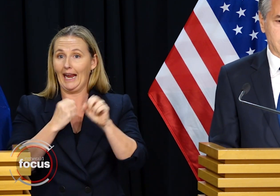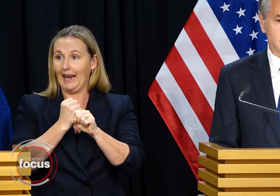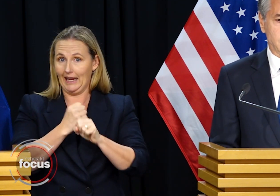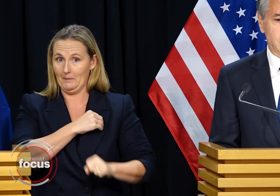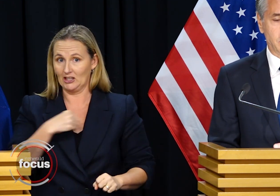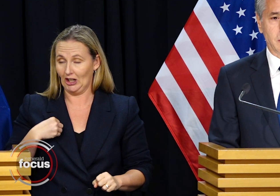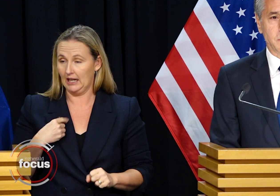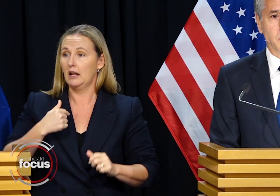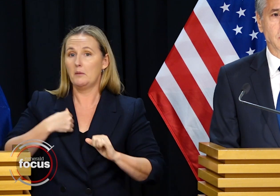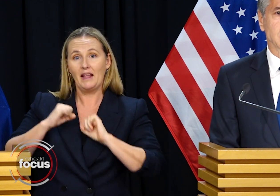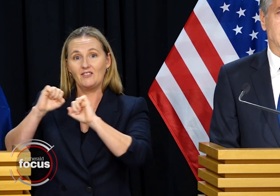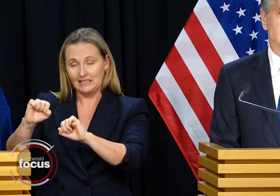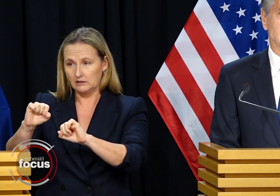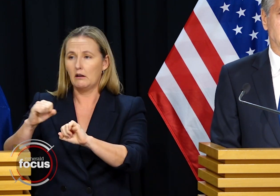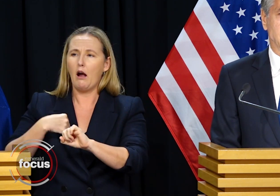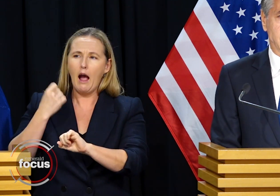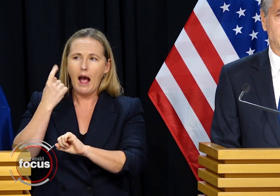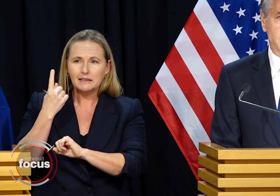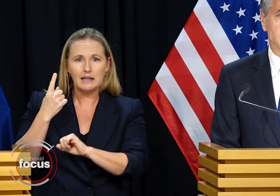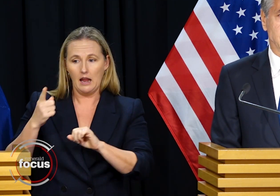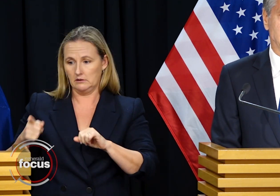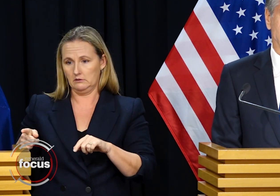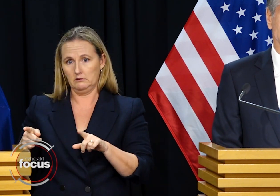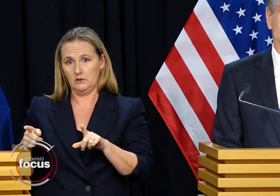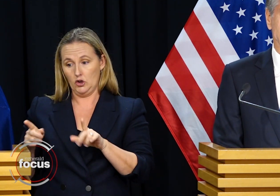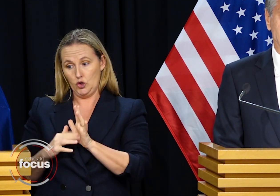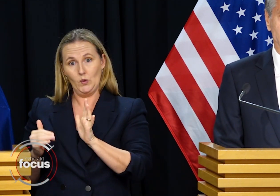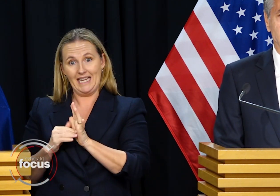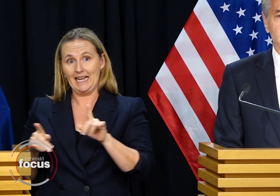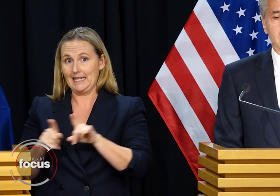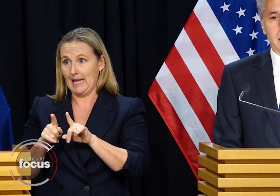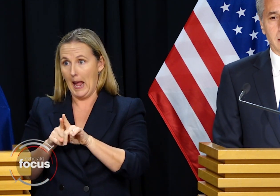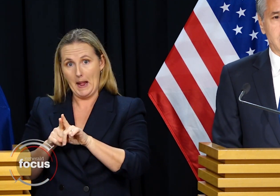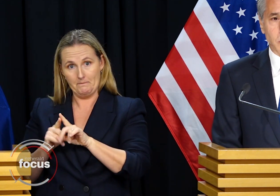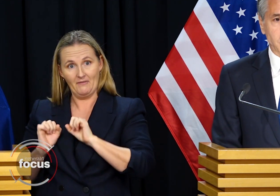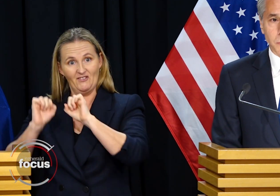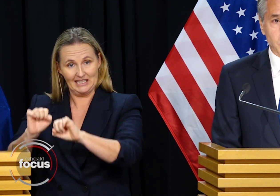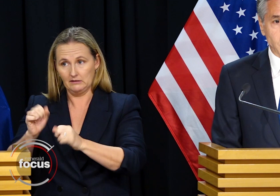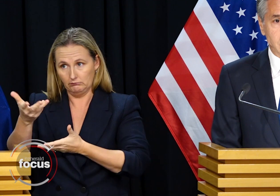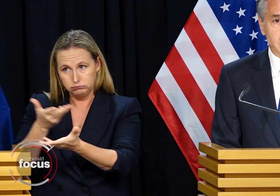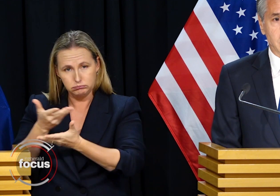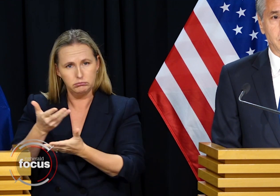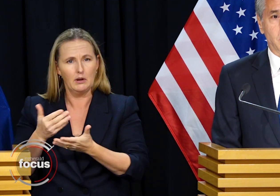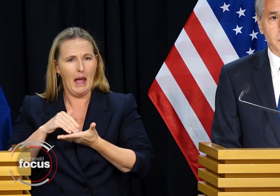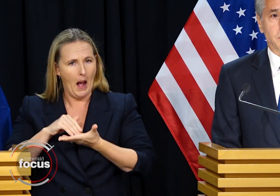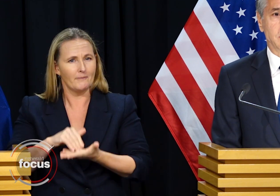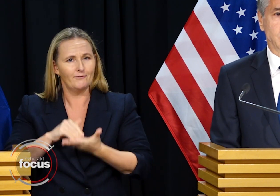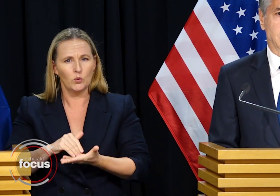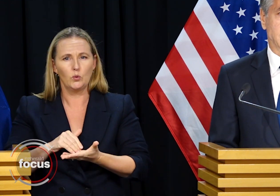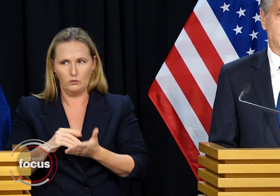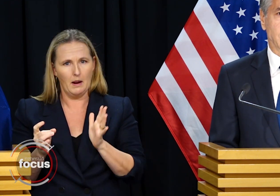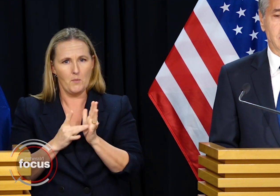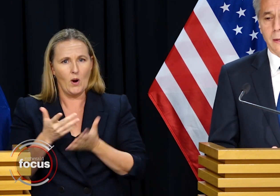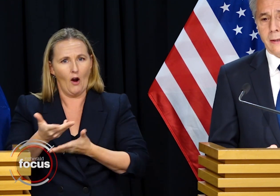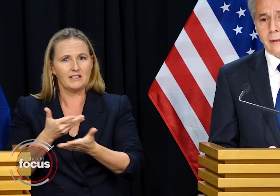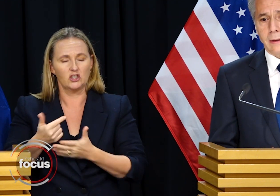that he had similar, I think, constructive engagements. And we think those are important for all of us to